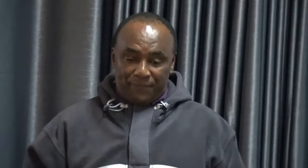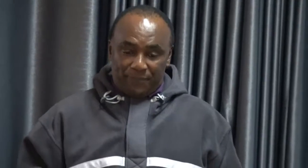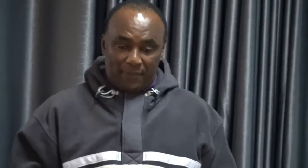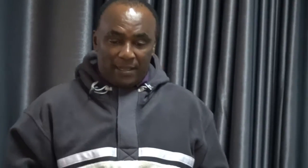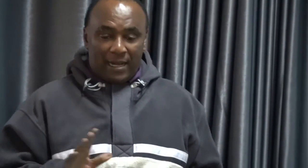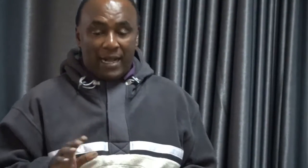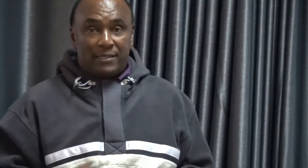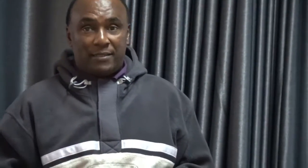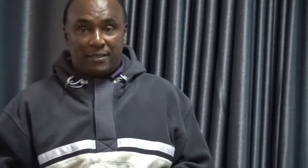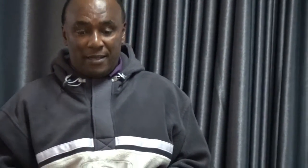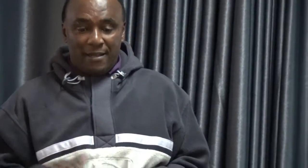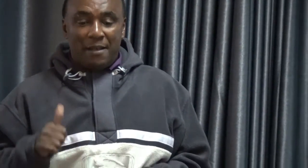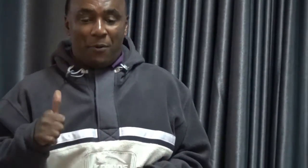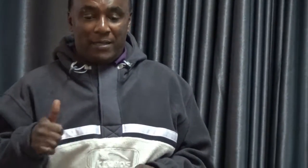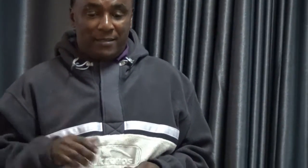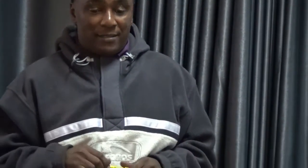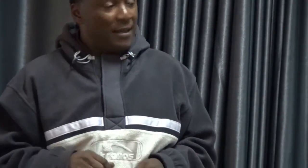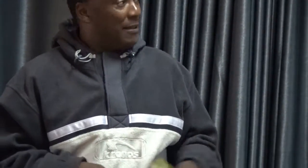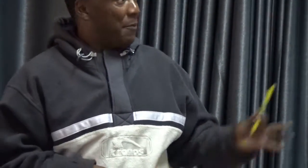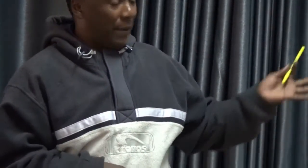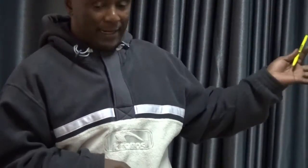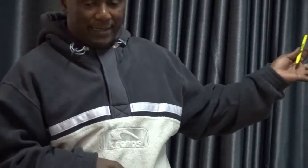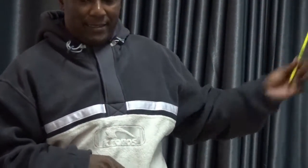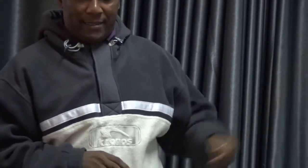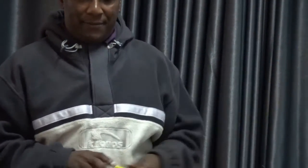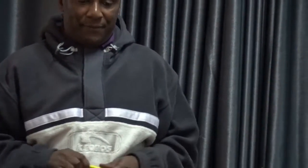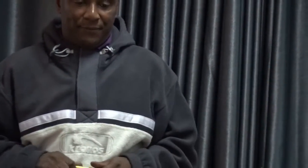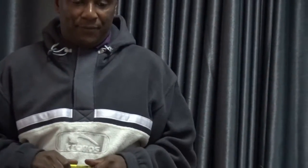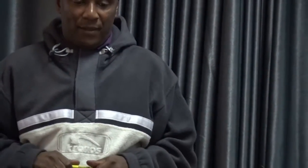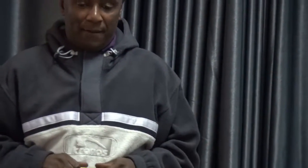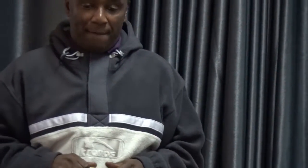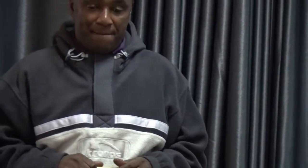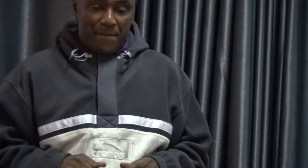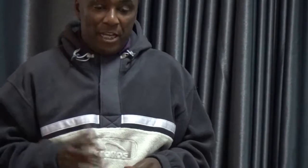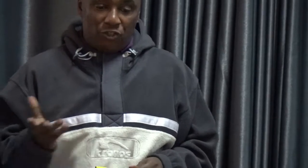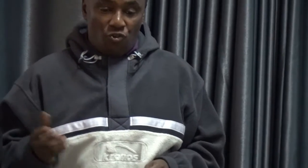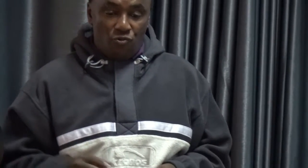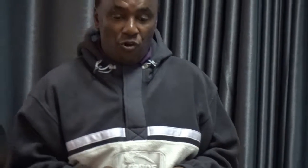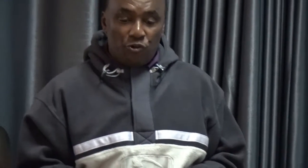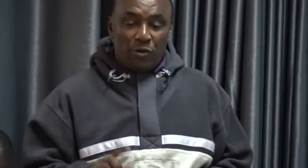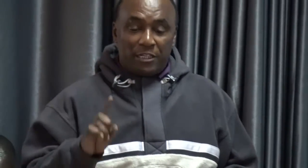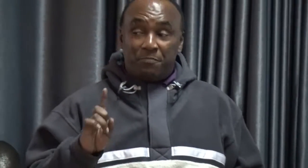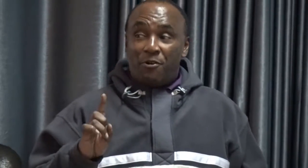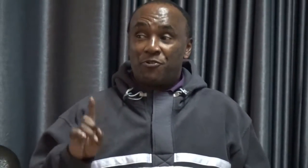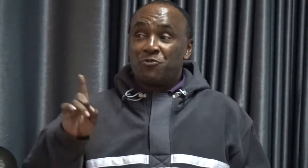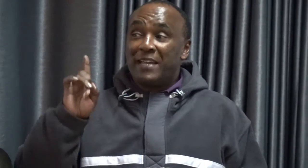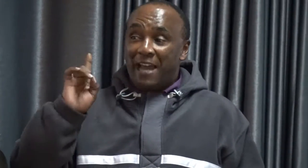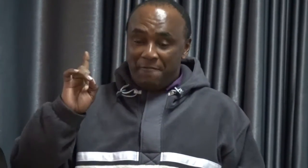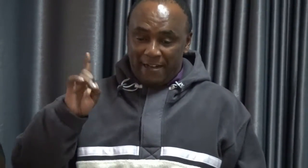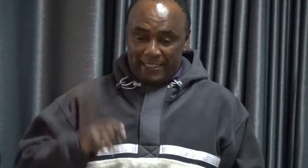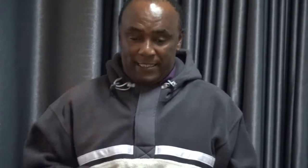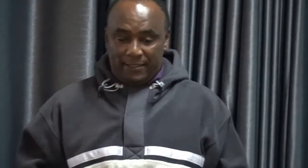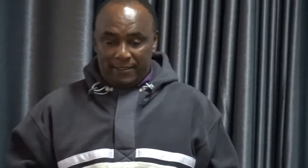restructure the cultures, the policies, the practices in school to respond to